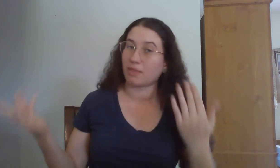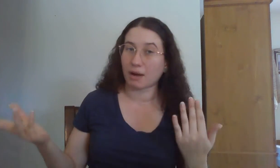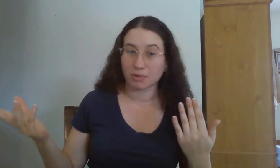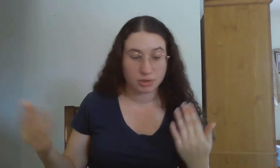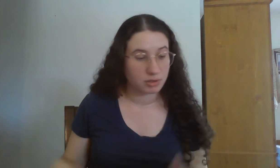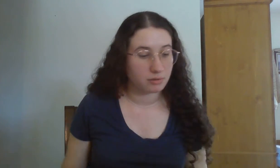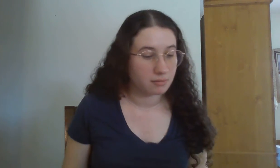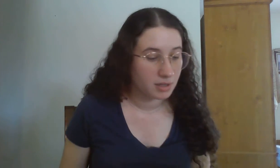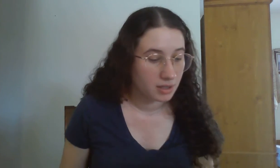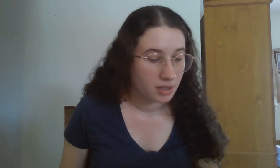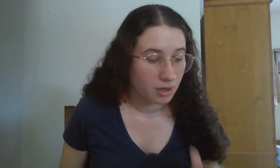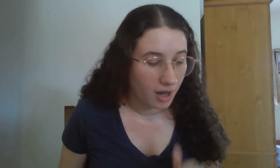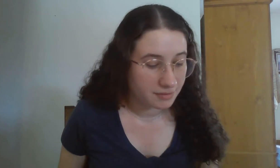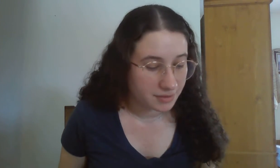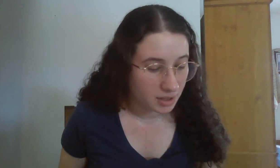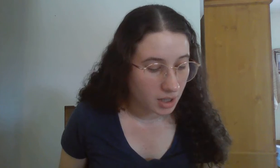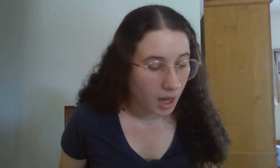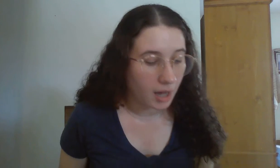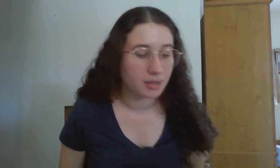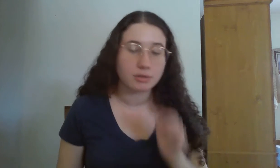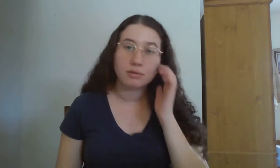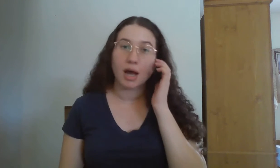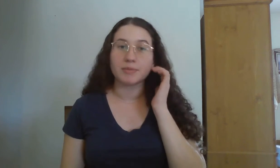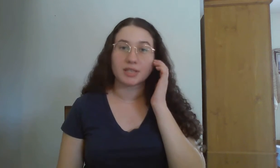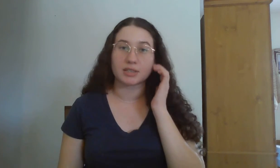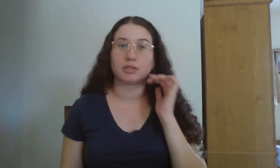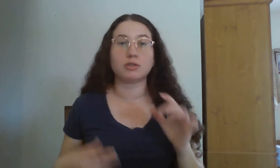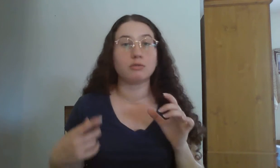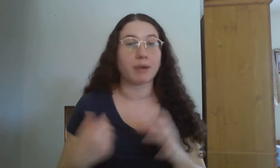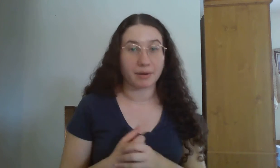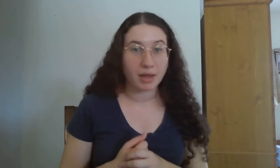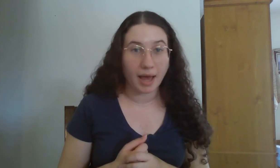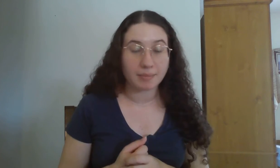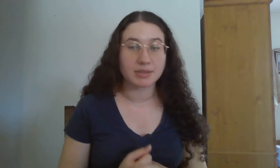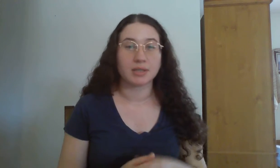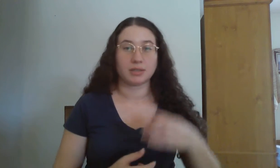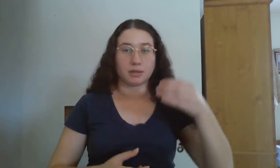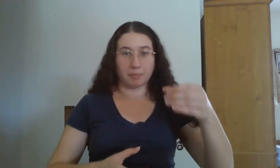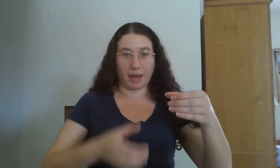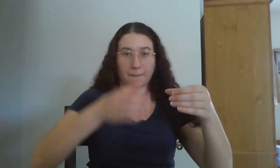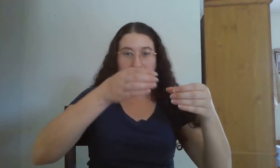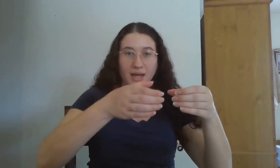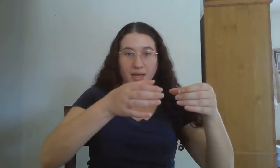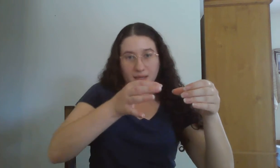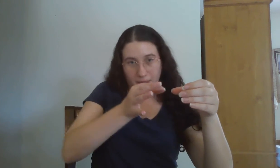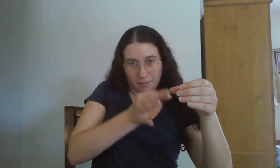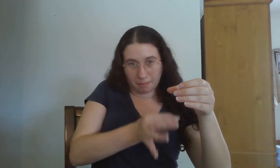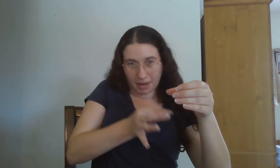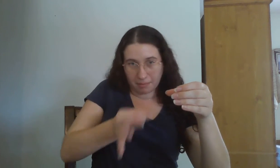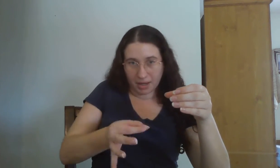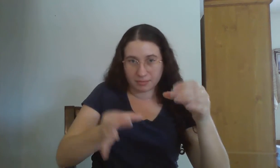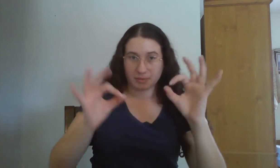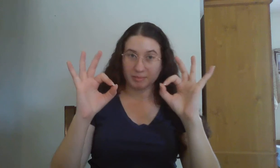that works too. You have two cups next to two bottle caps. So ba, ba, and then pa, pa. Remember